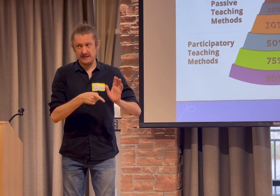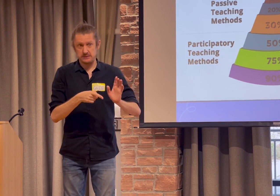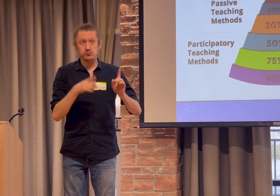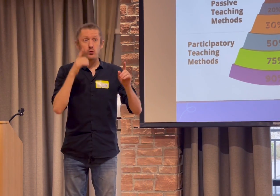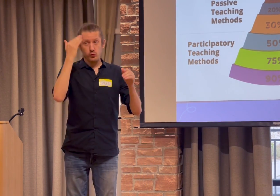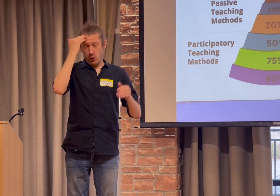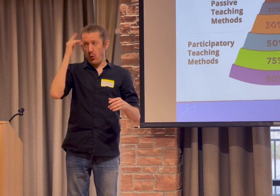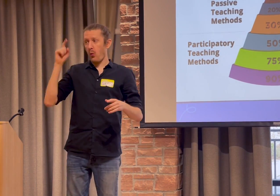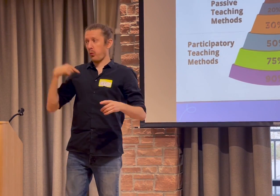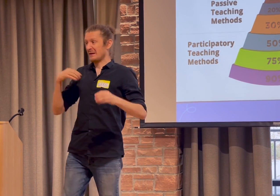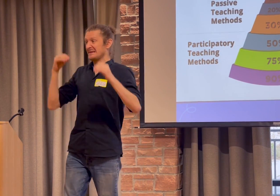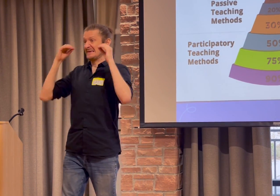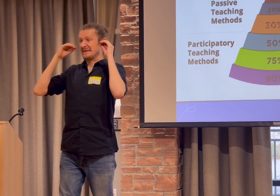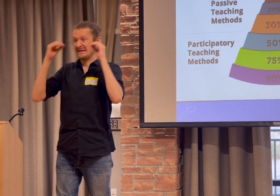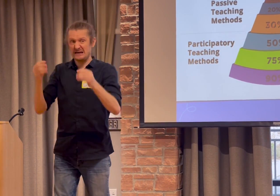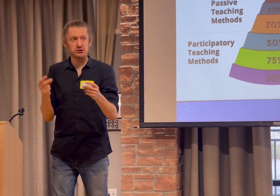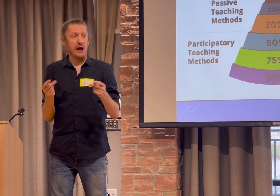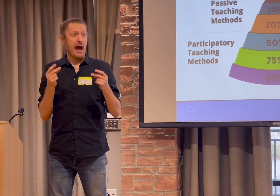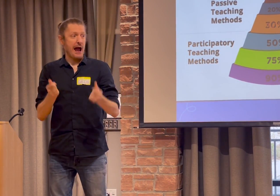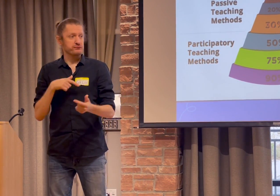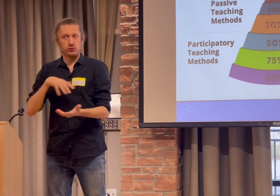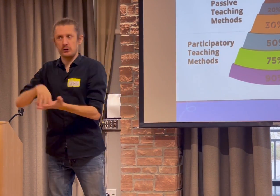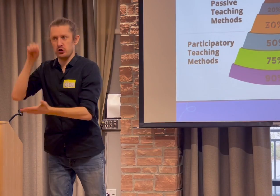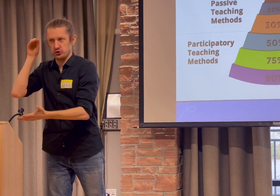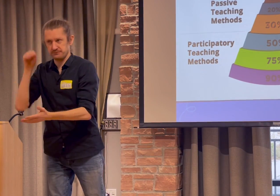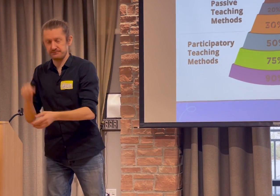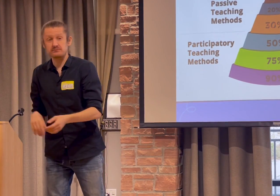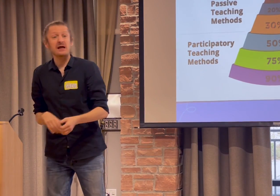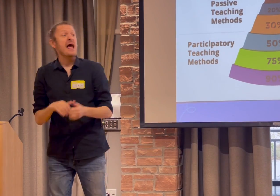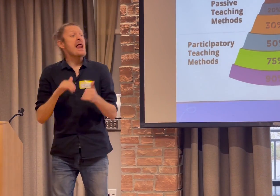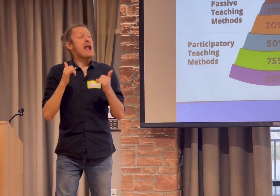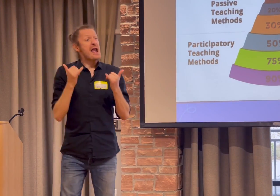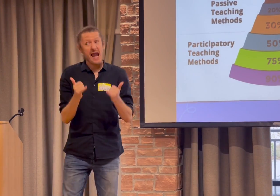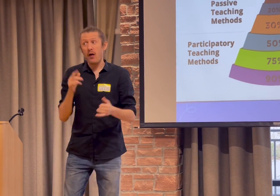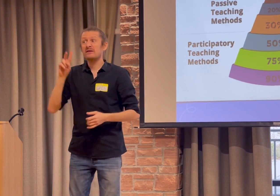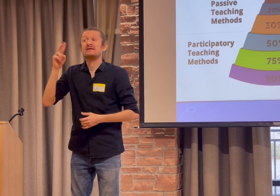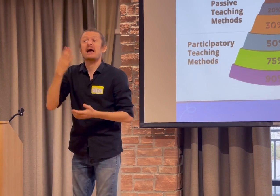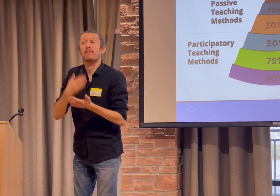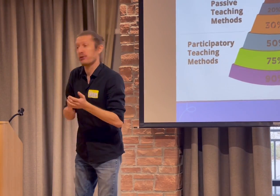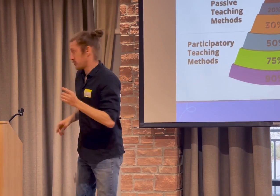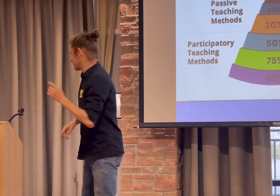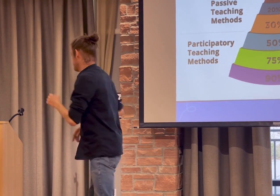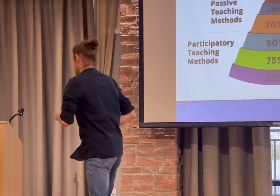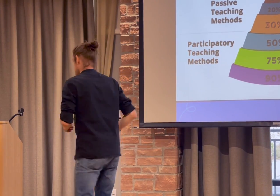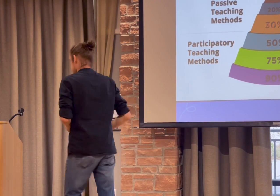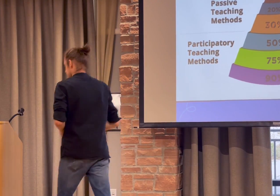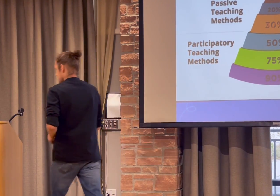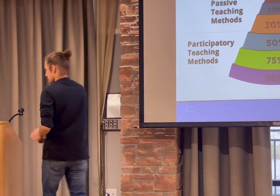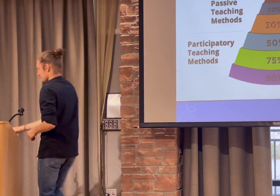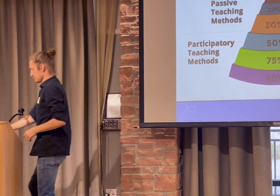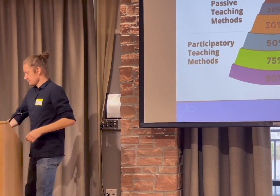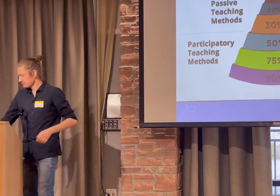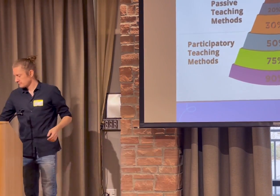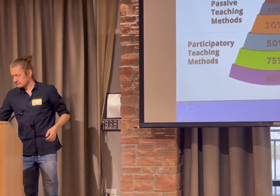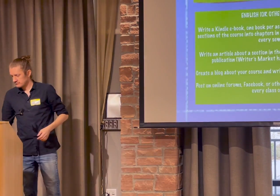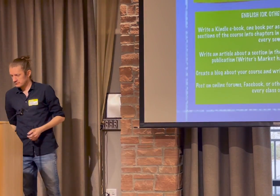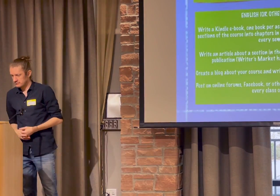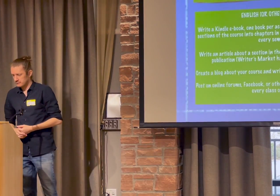you're explaining it to somebody else, you realize what gaps you have. And that's really important. You can teach